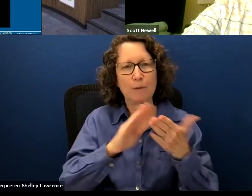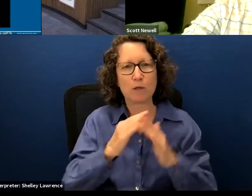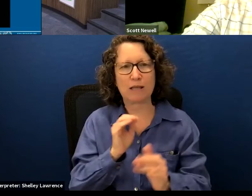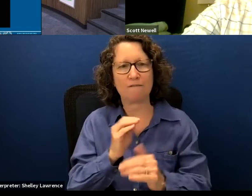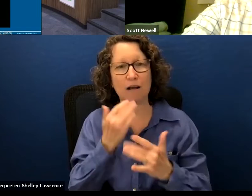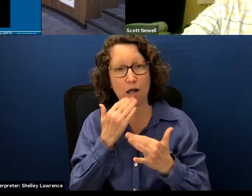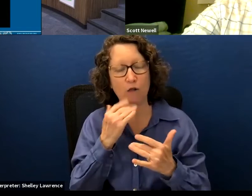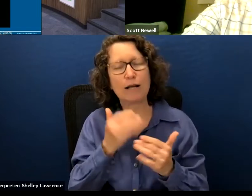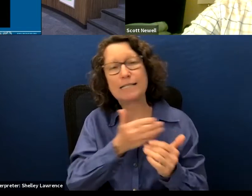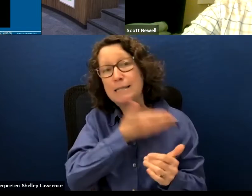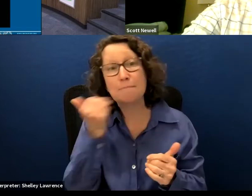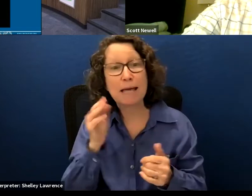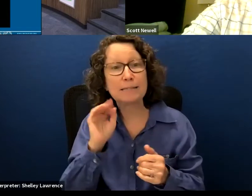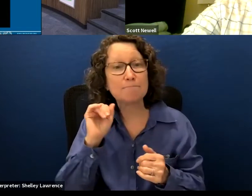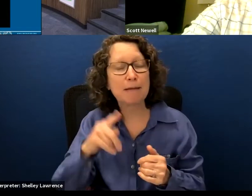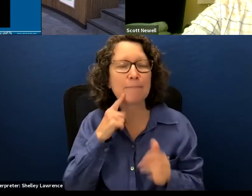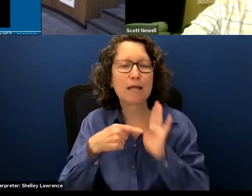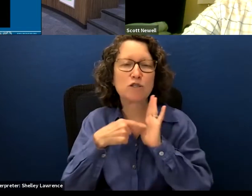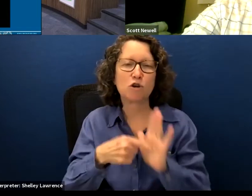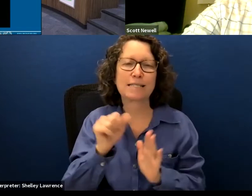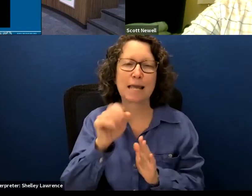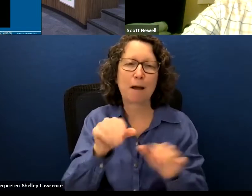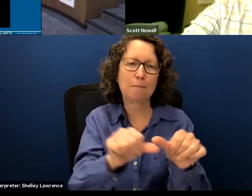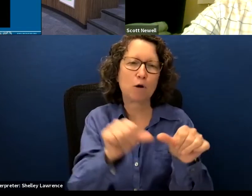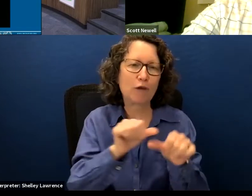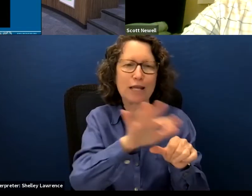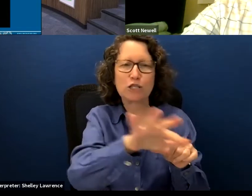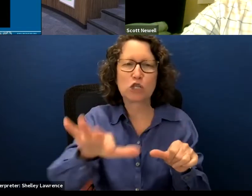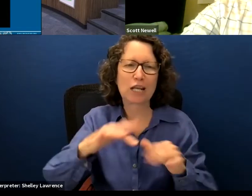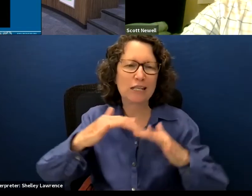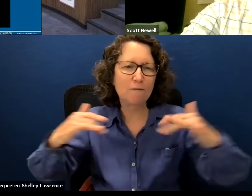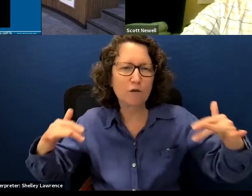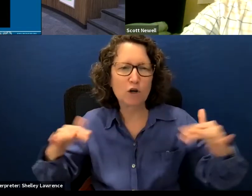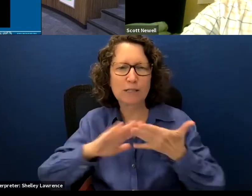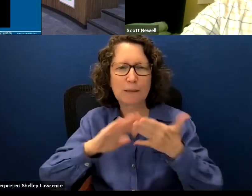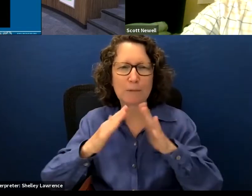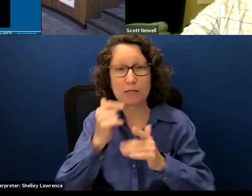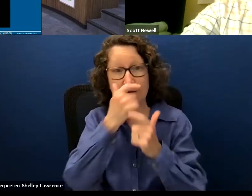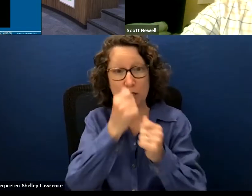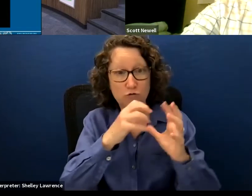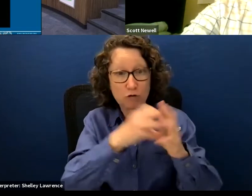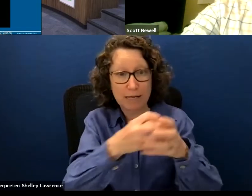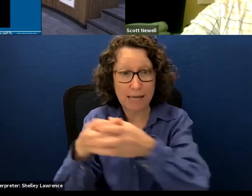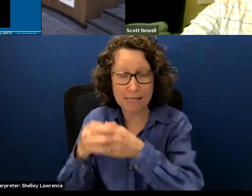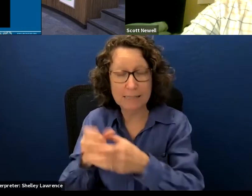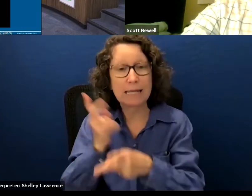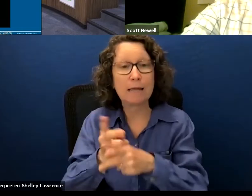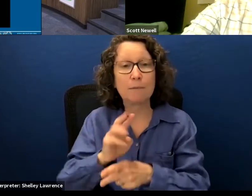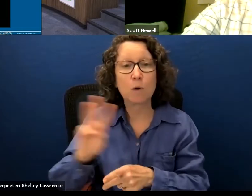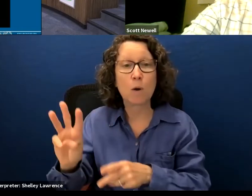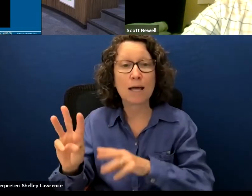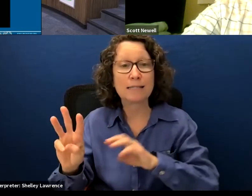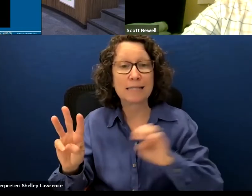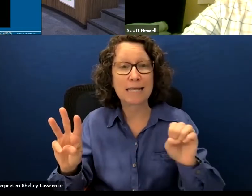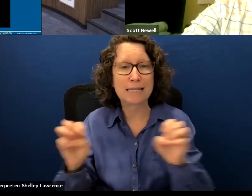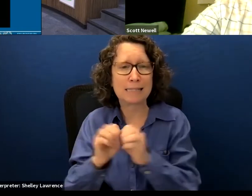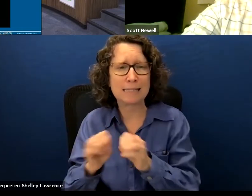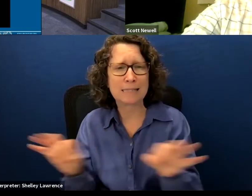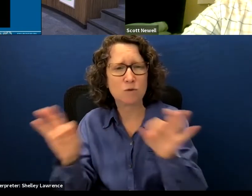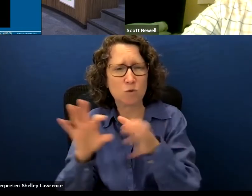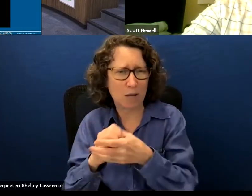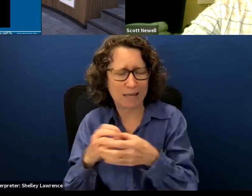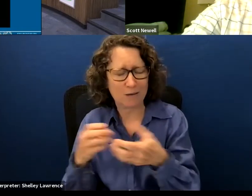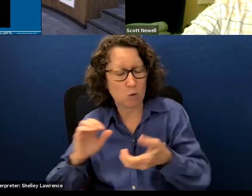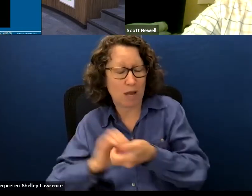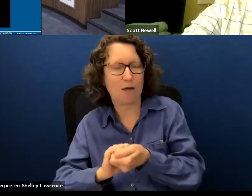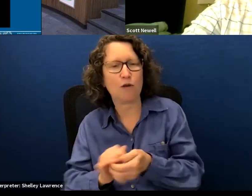map is the best map that reflects the Santa Barbara region's diverse communities of interest. Keeping the West Side and the East Side together is vital to